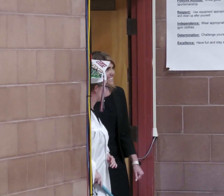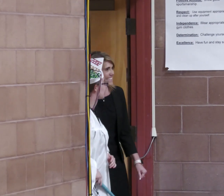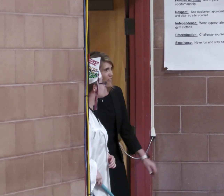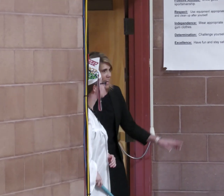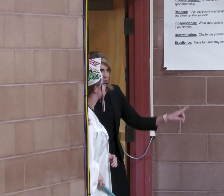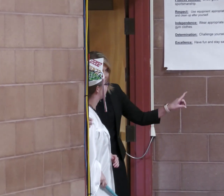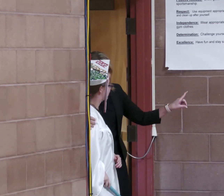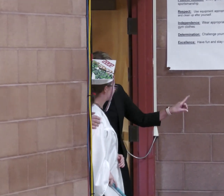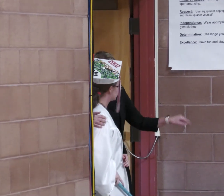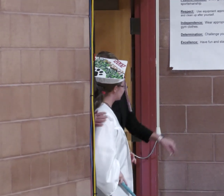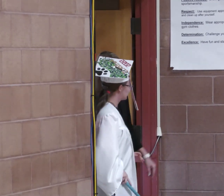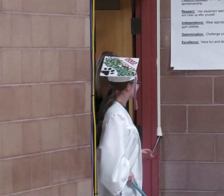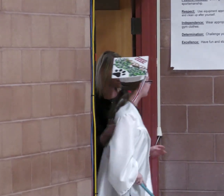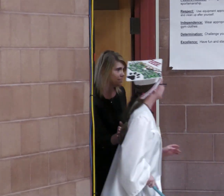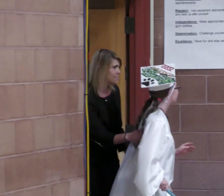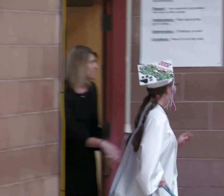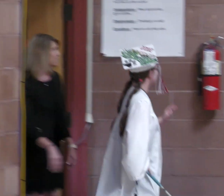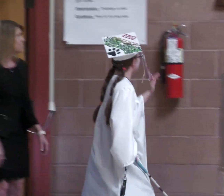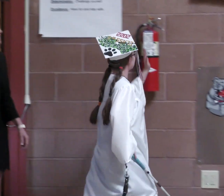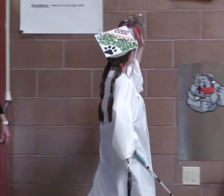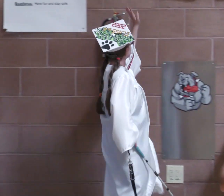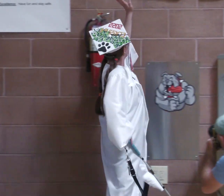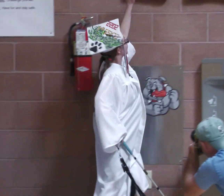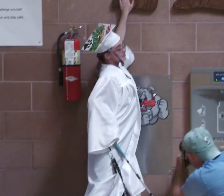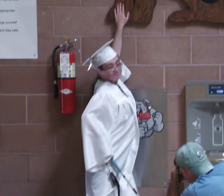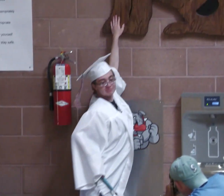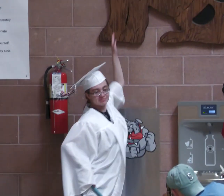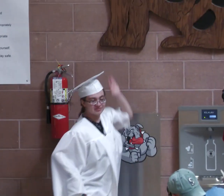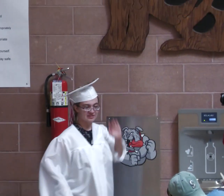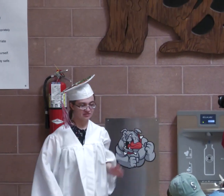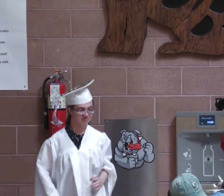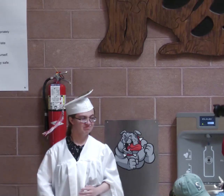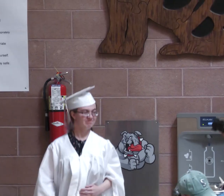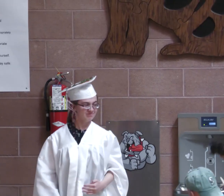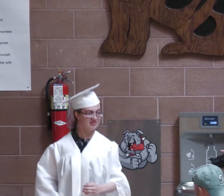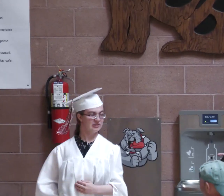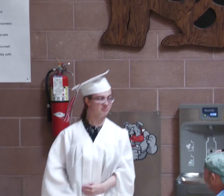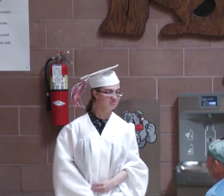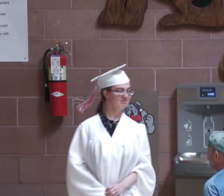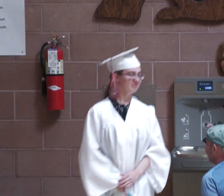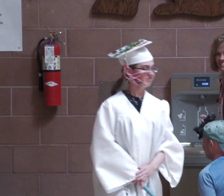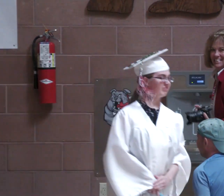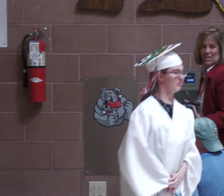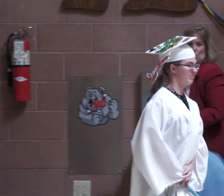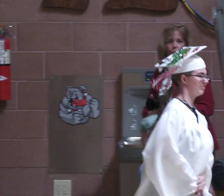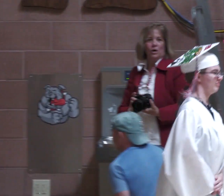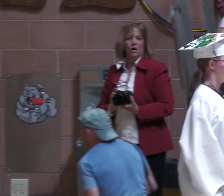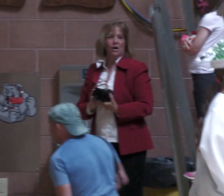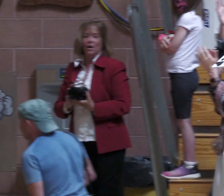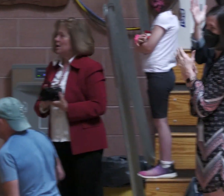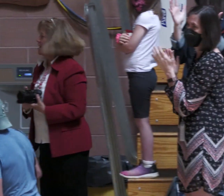Lacey Kern poses for a picture, touches the bulldog's paw, and walks in.